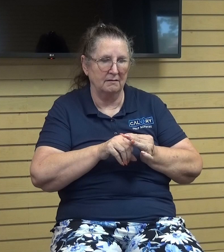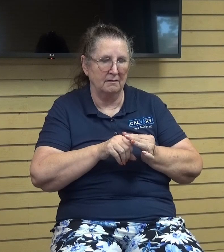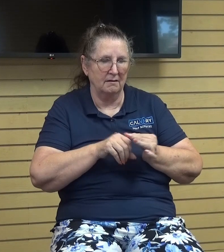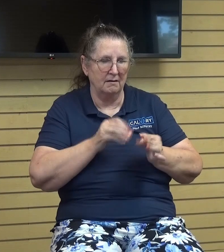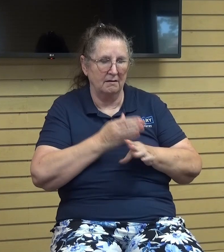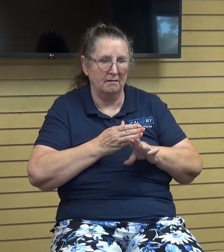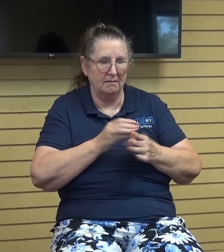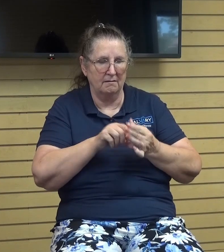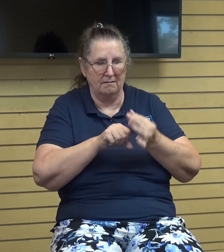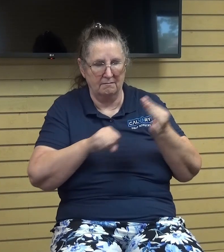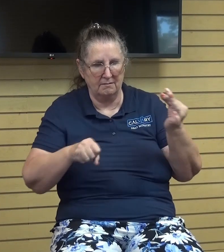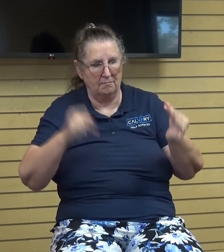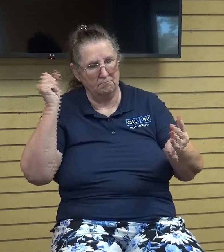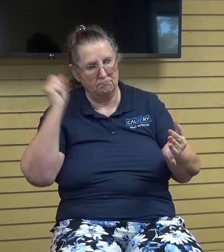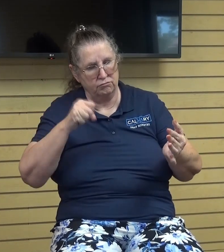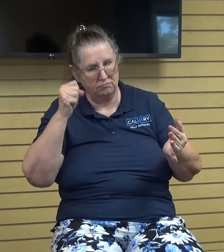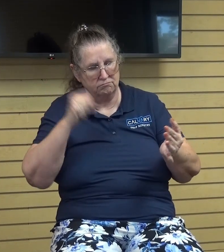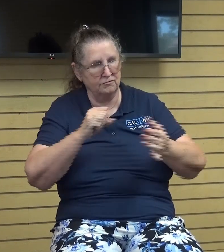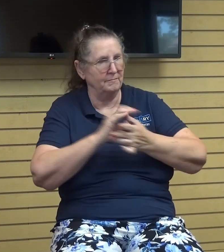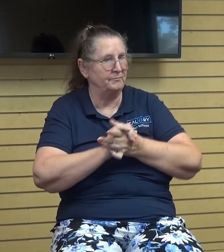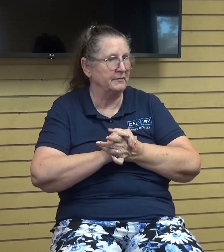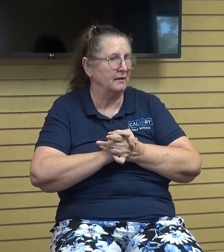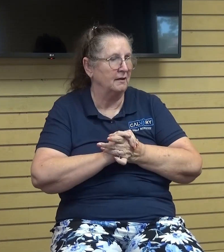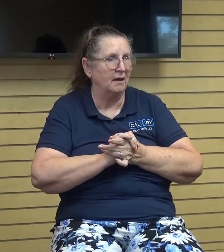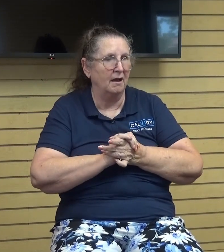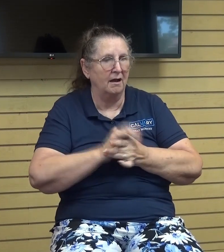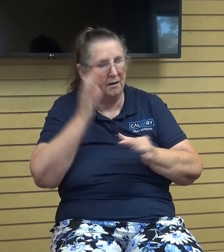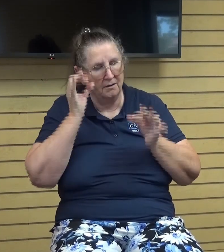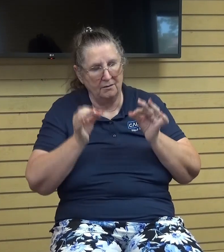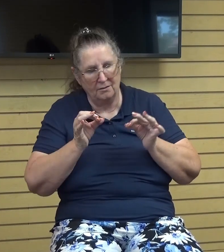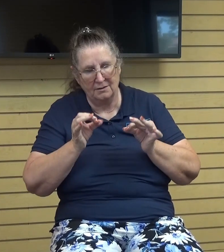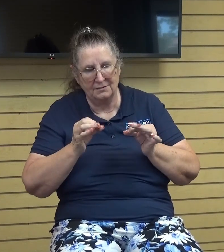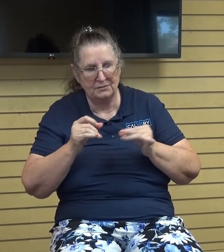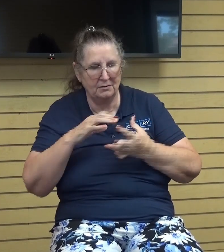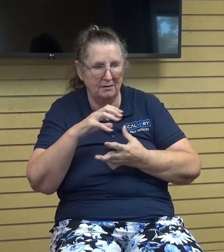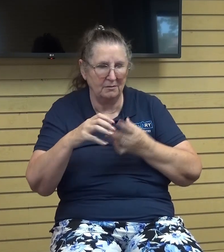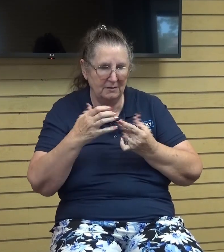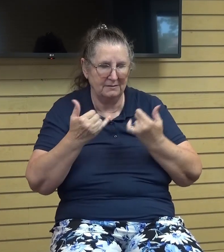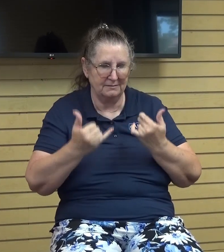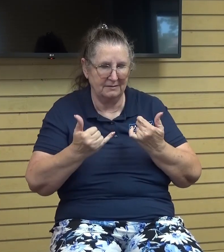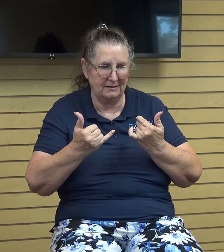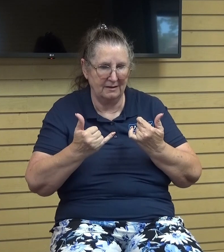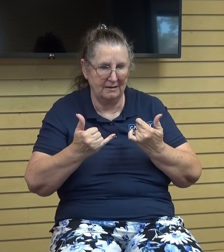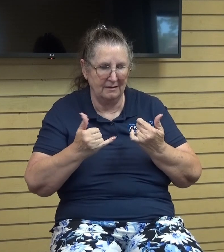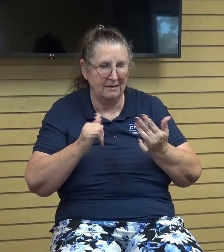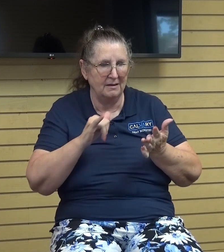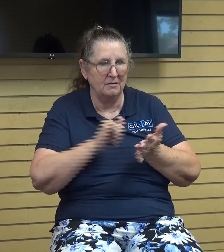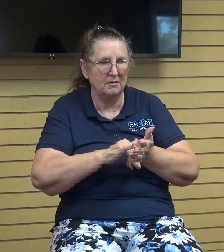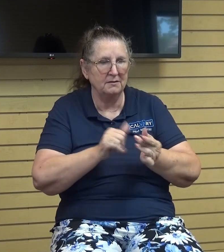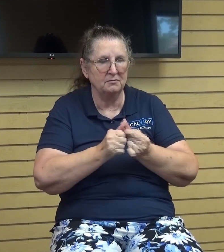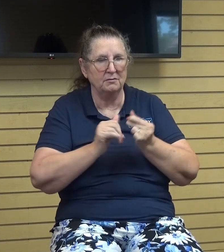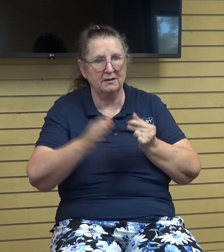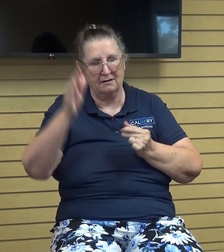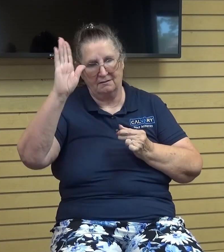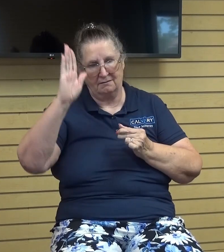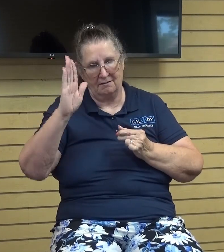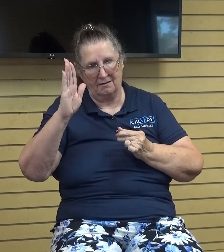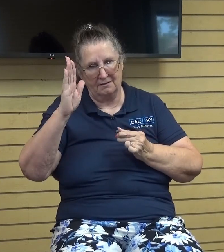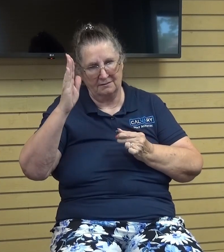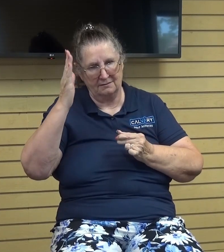people's lives. Look at what a mess our court systems are today. It's almost impossible without God's discernment to tell the